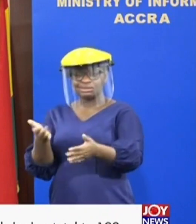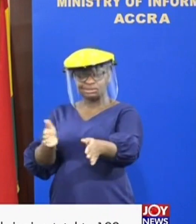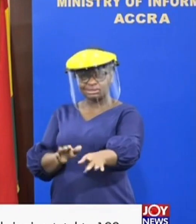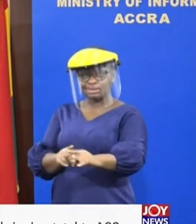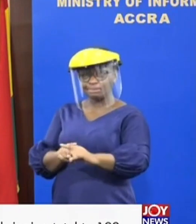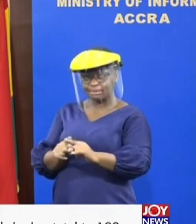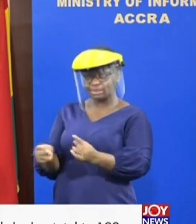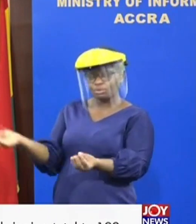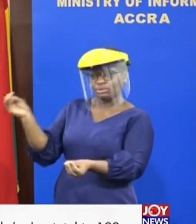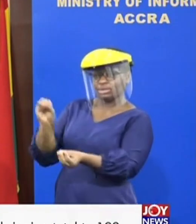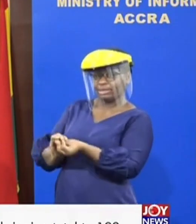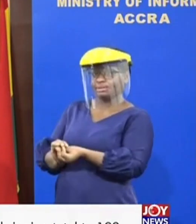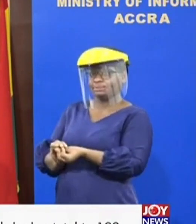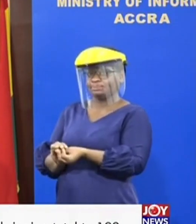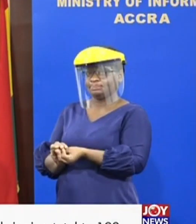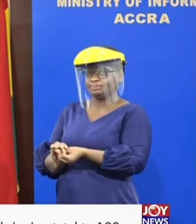and be able to add them.